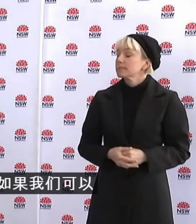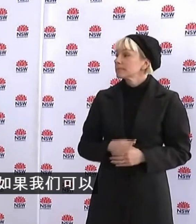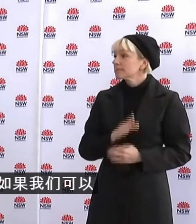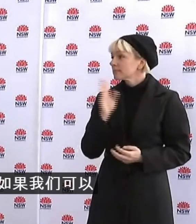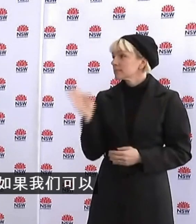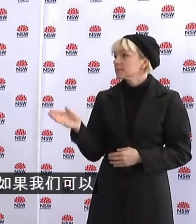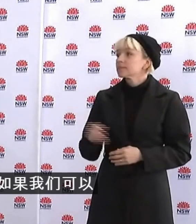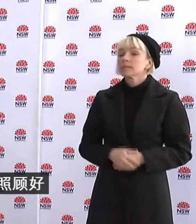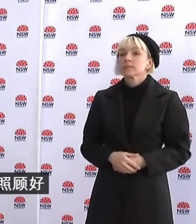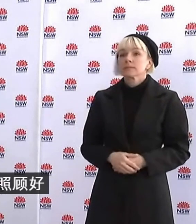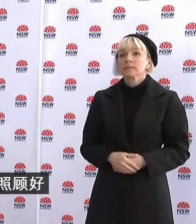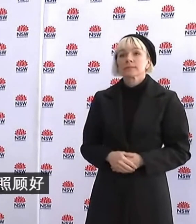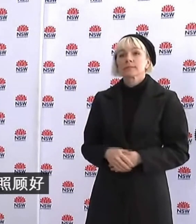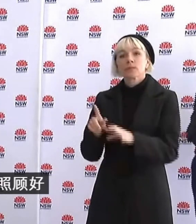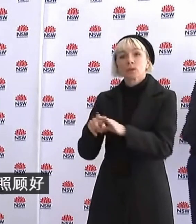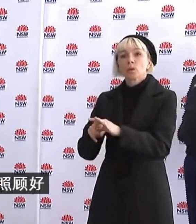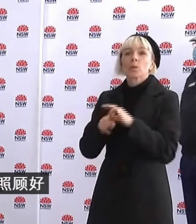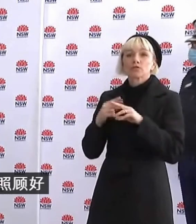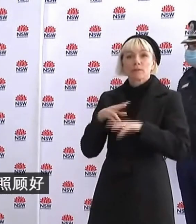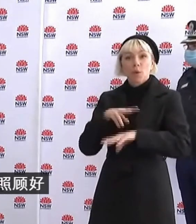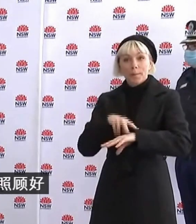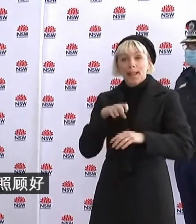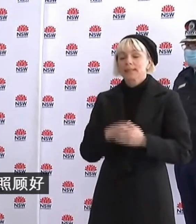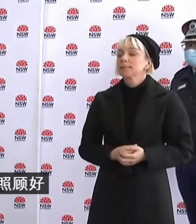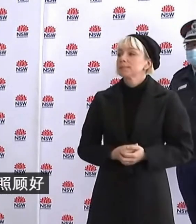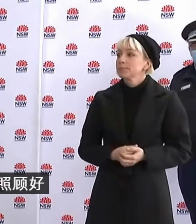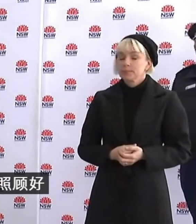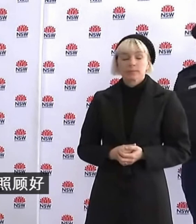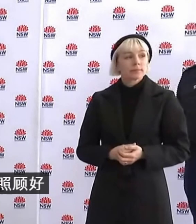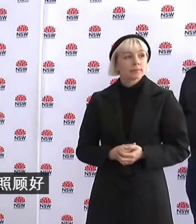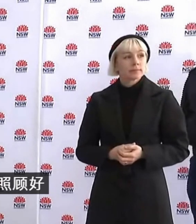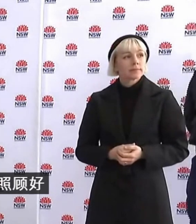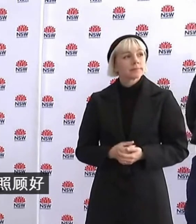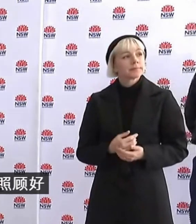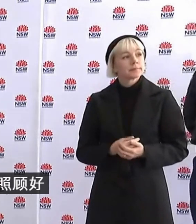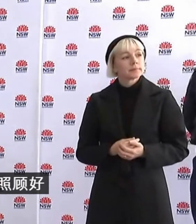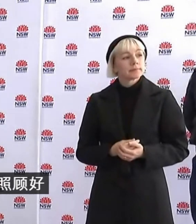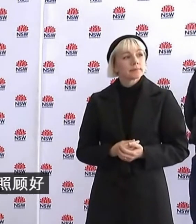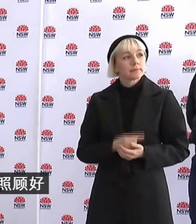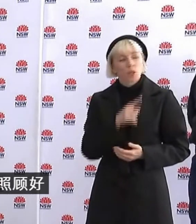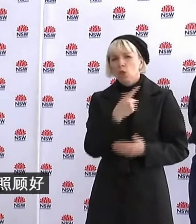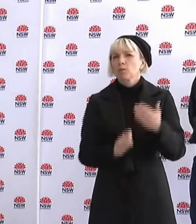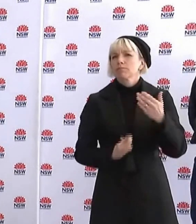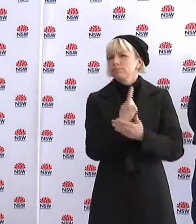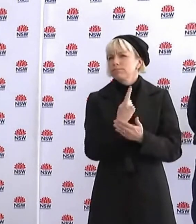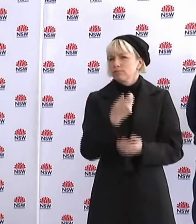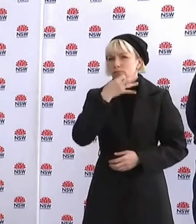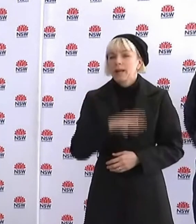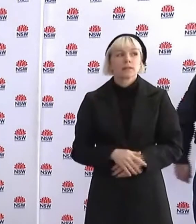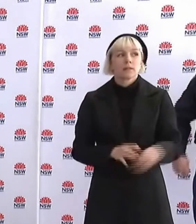question for police, if we may, about the first day of lockdown. Sorry, I'll take Kiss first. You don't show up very often. My first press